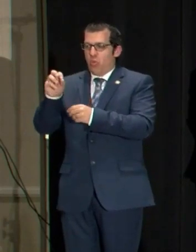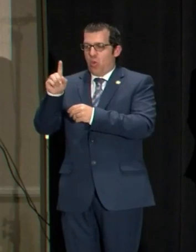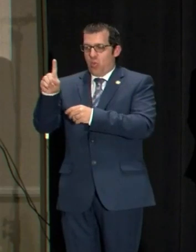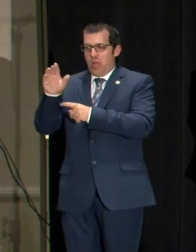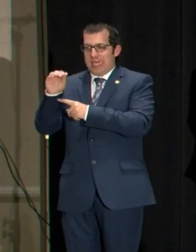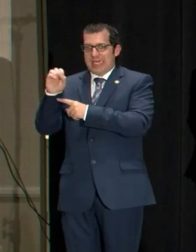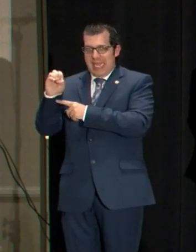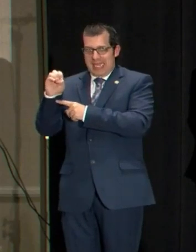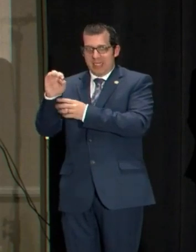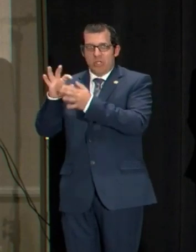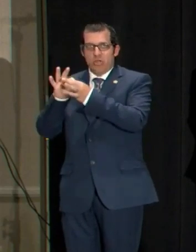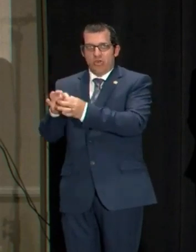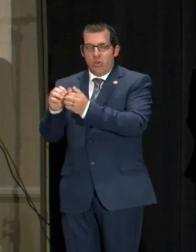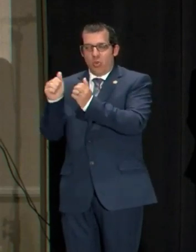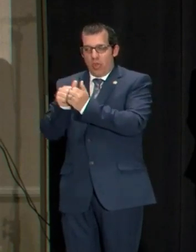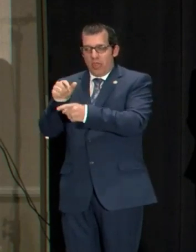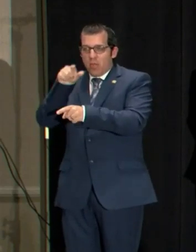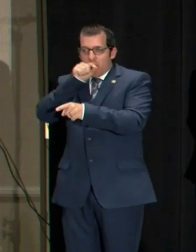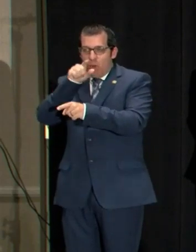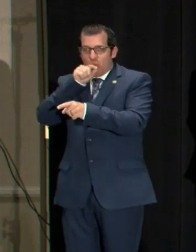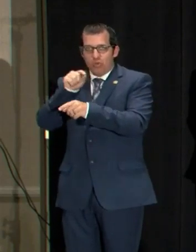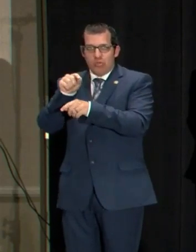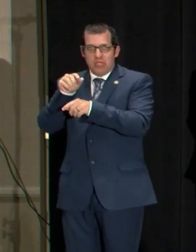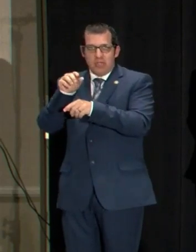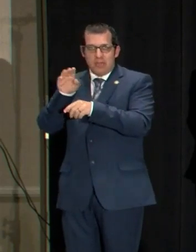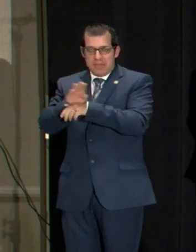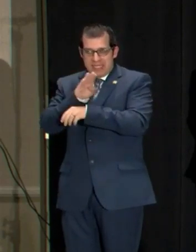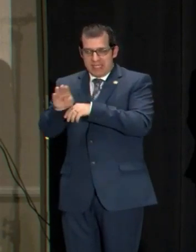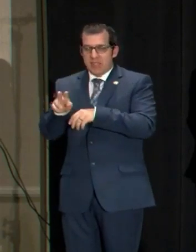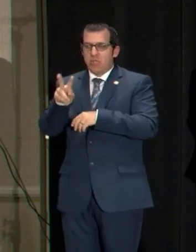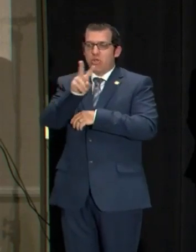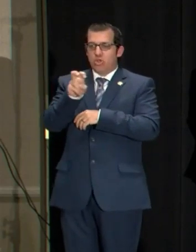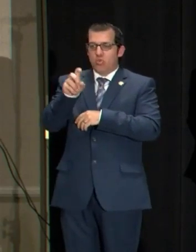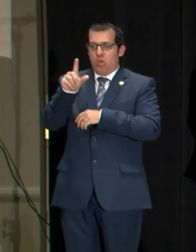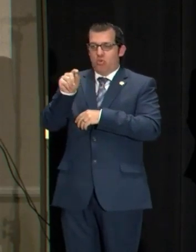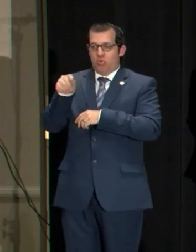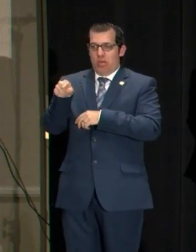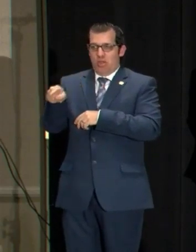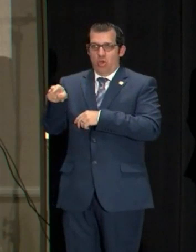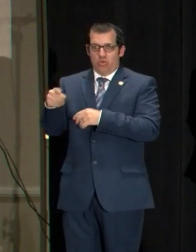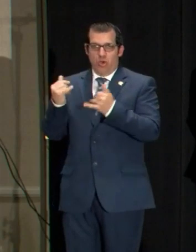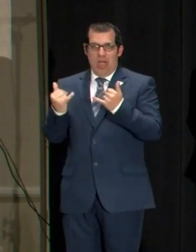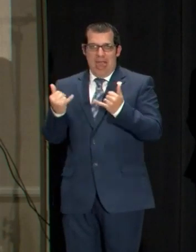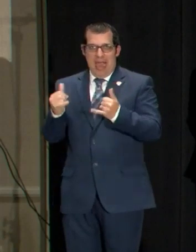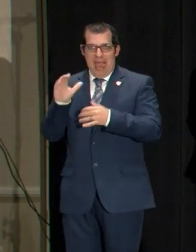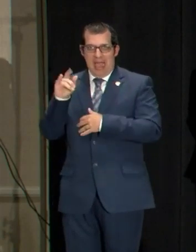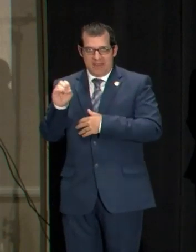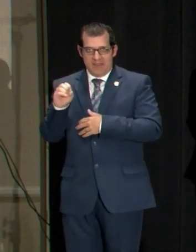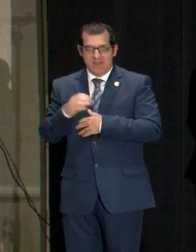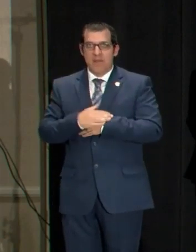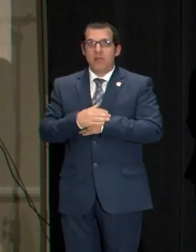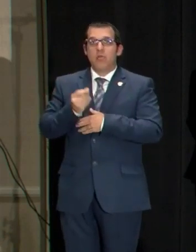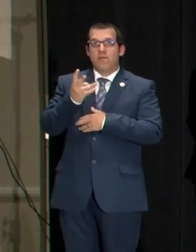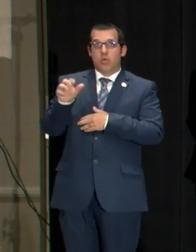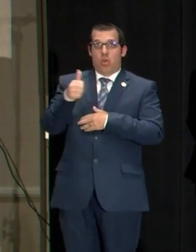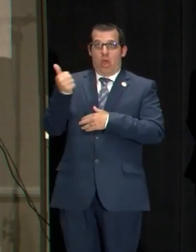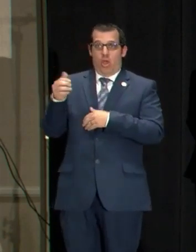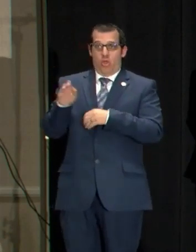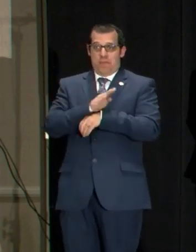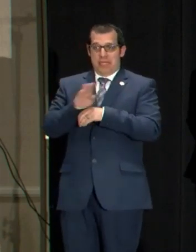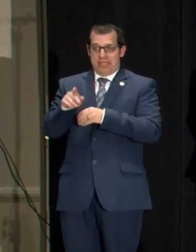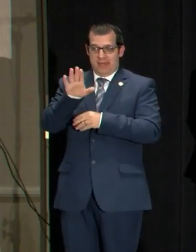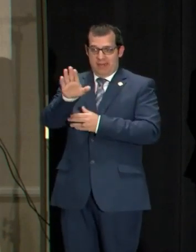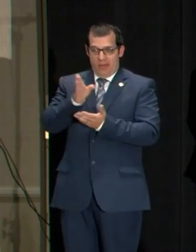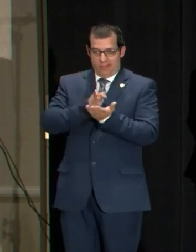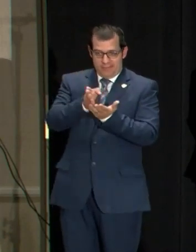301 cases associated with the poultry businesses, and 220 of those are active. We've had a couple of other businesses